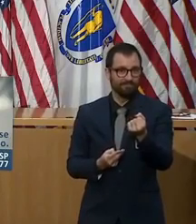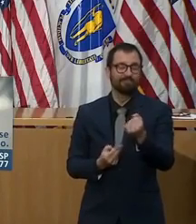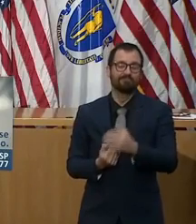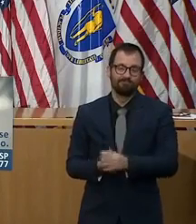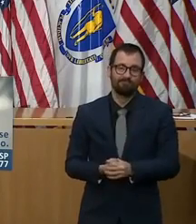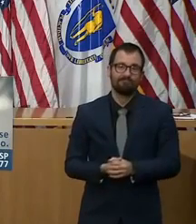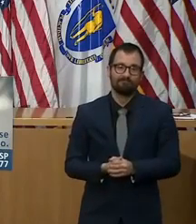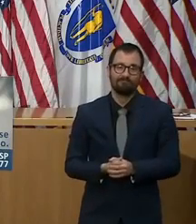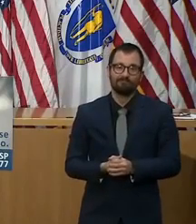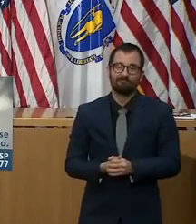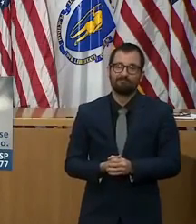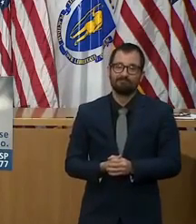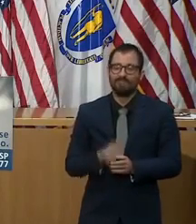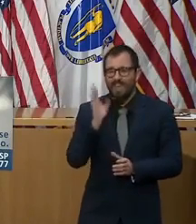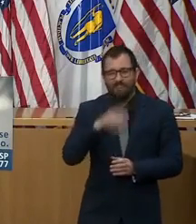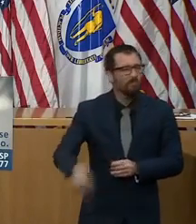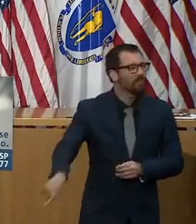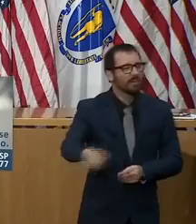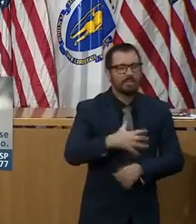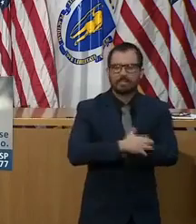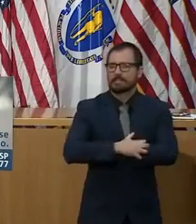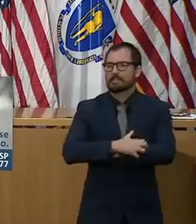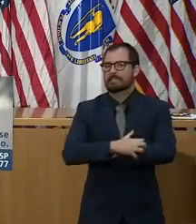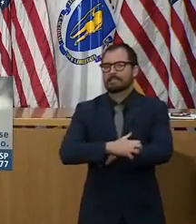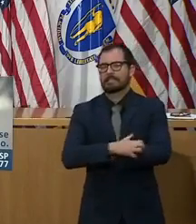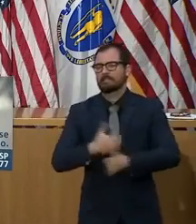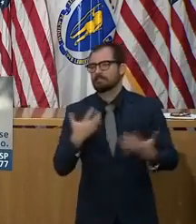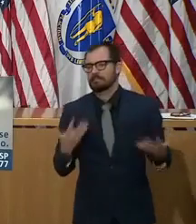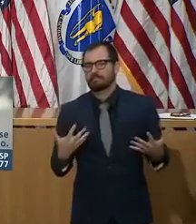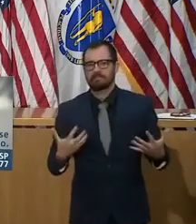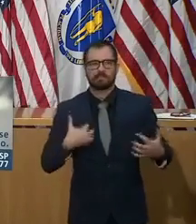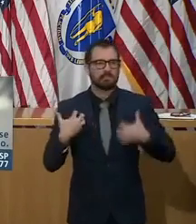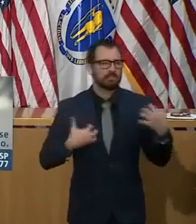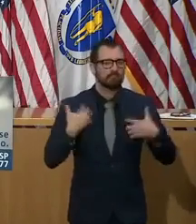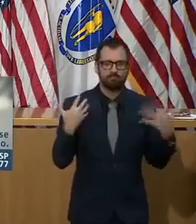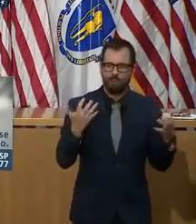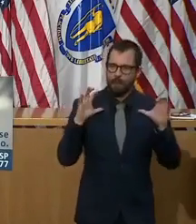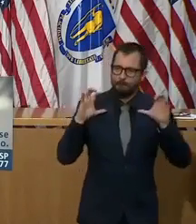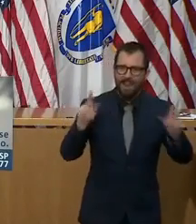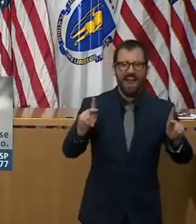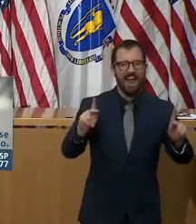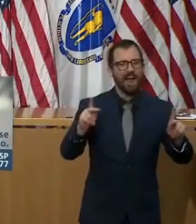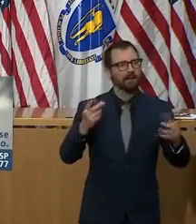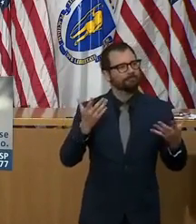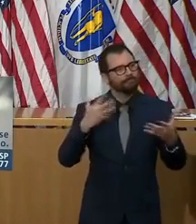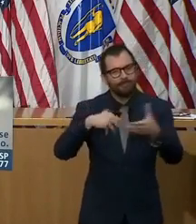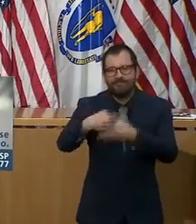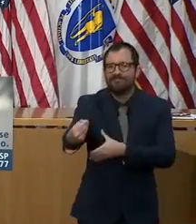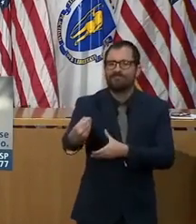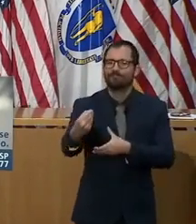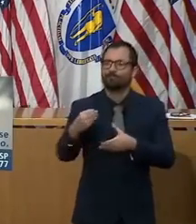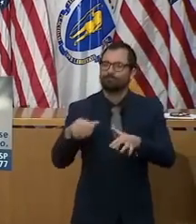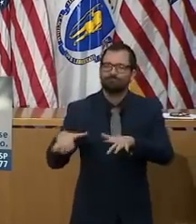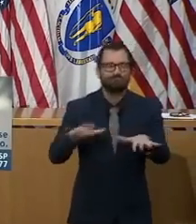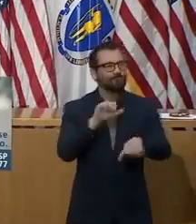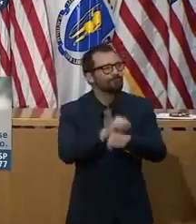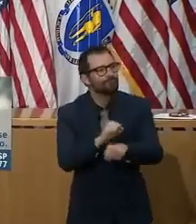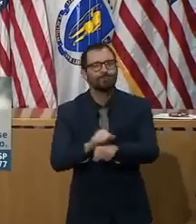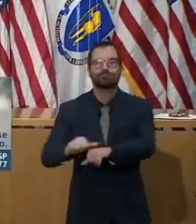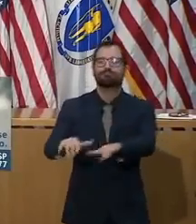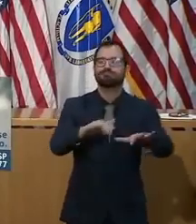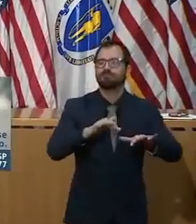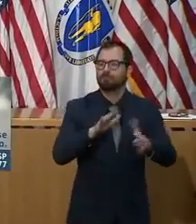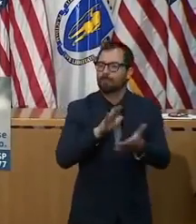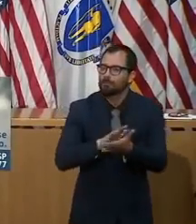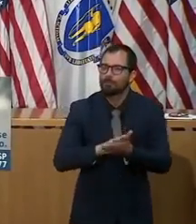weeks has headed us in that direction. We became the first state in the nation to launch a tracing program that will serve as a powerful tool to